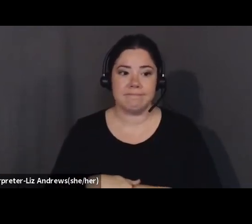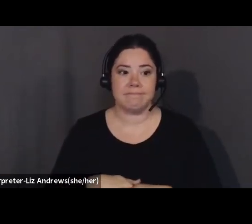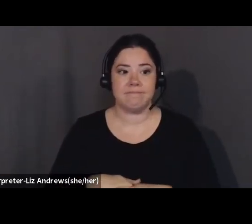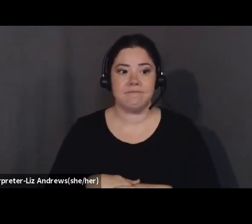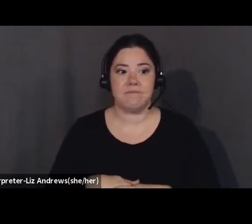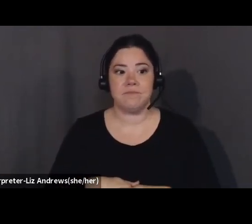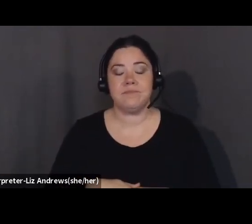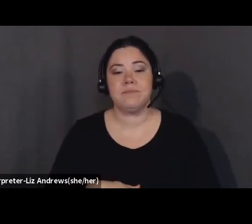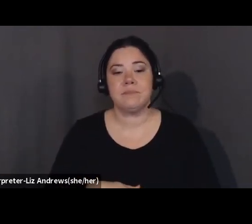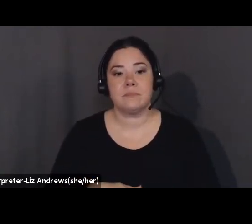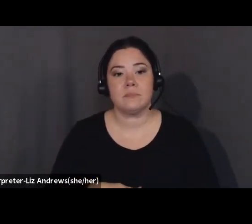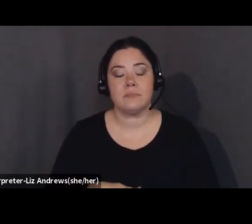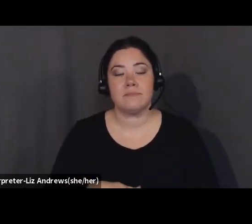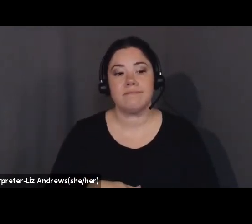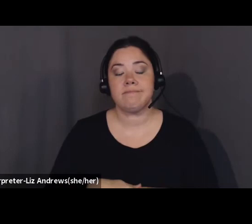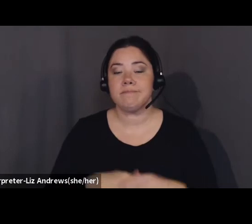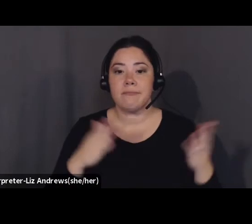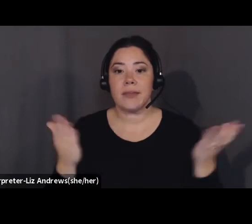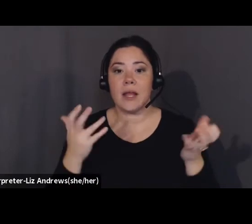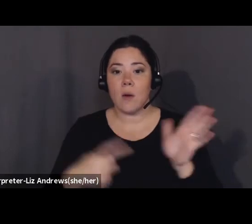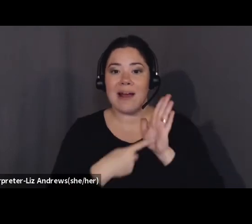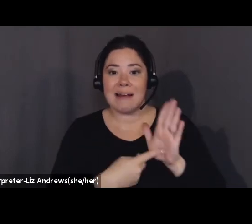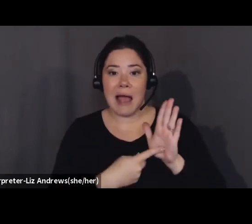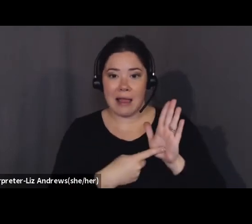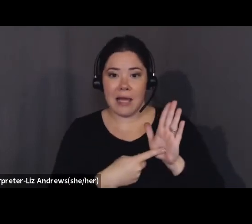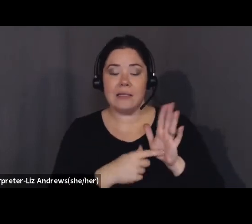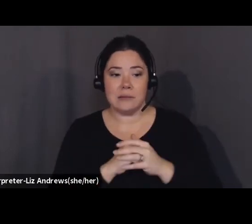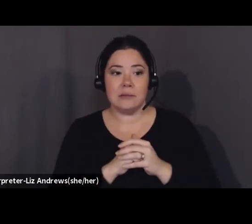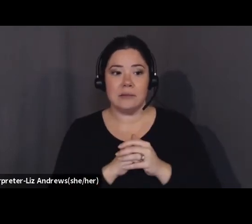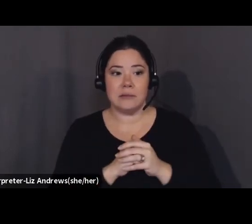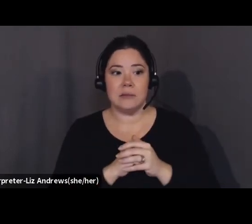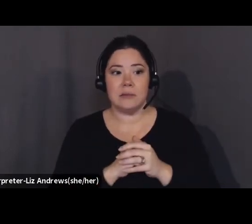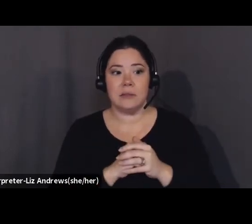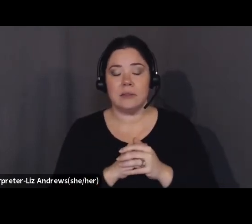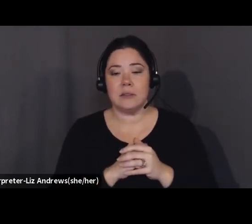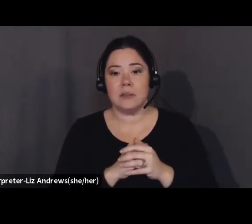So here I just wanted to highlight that research on